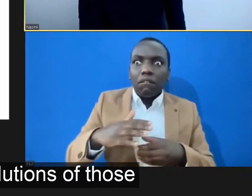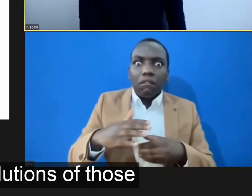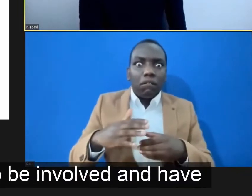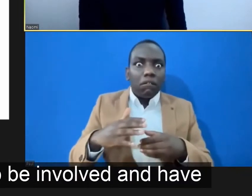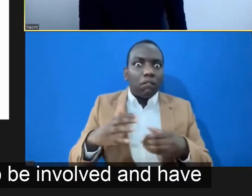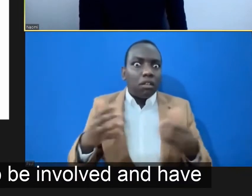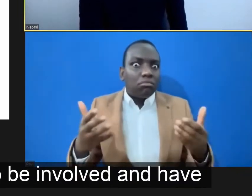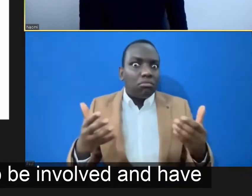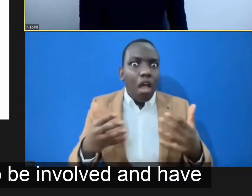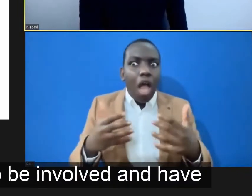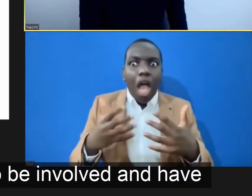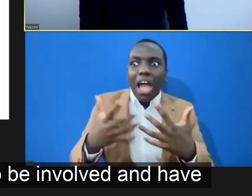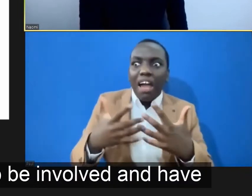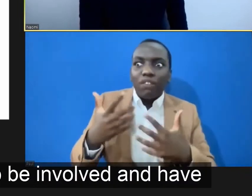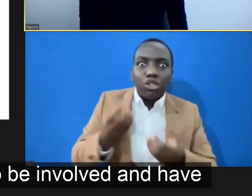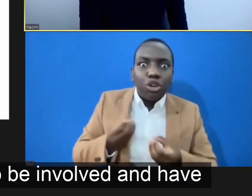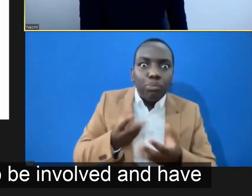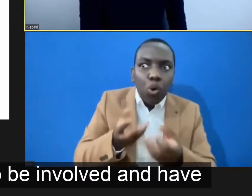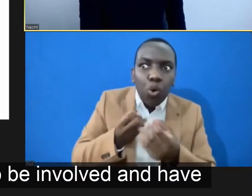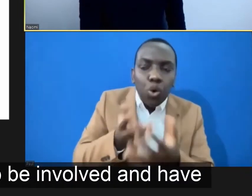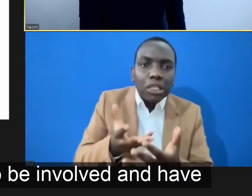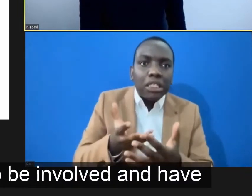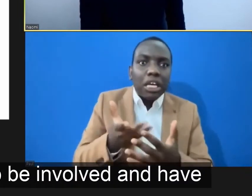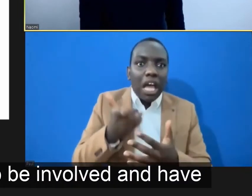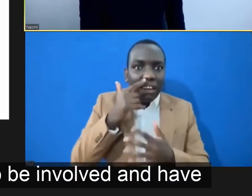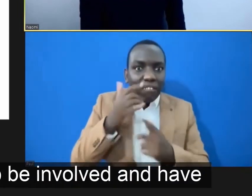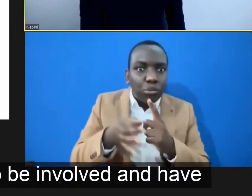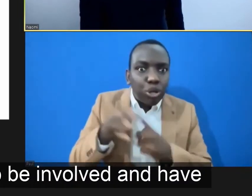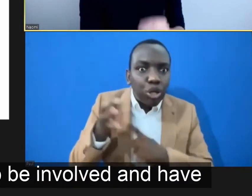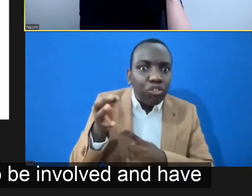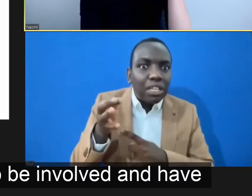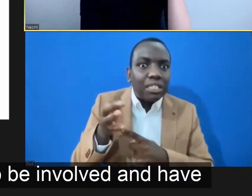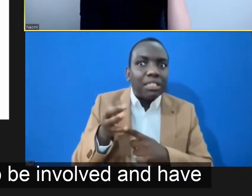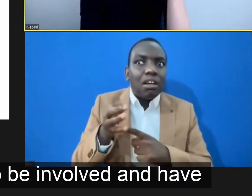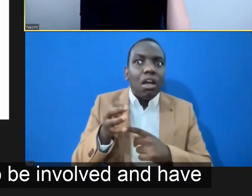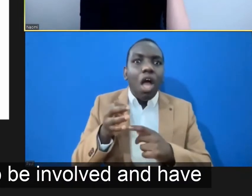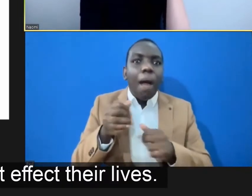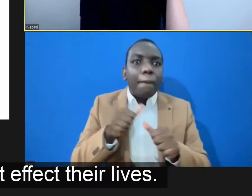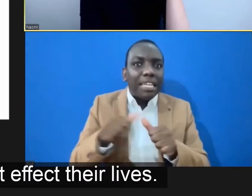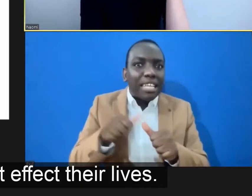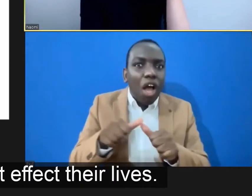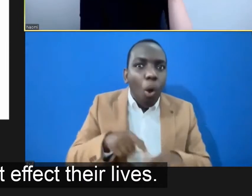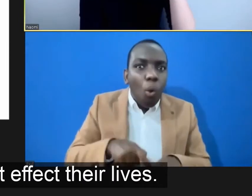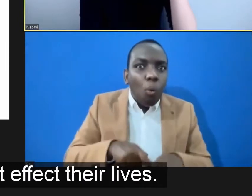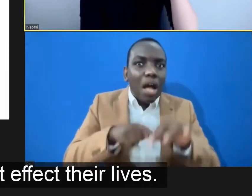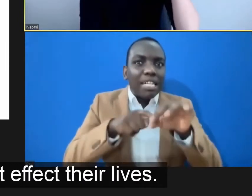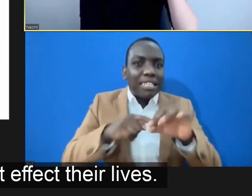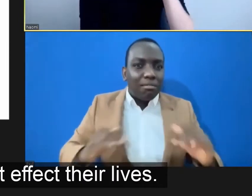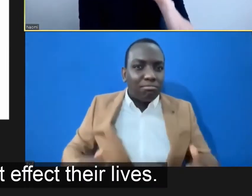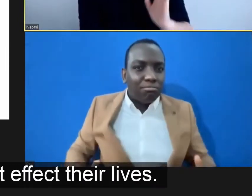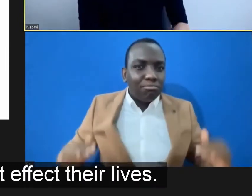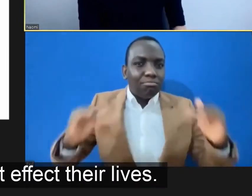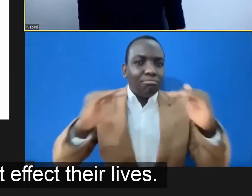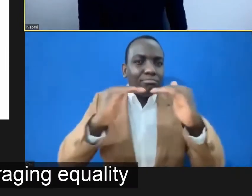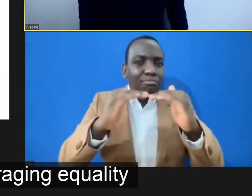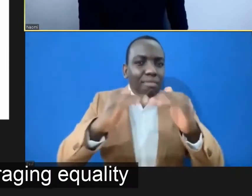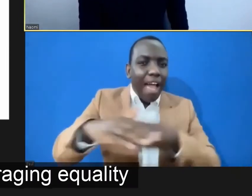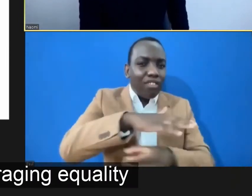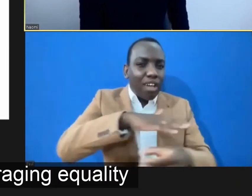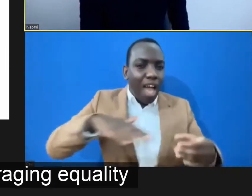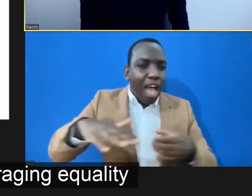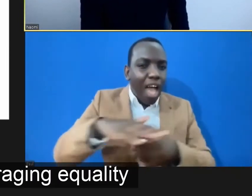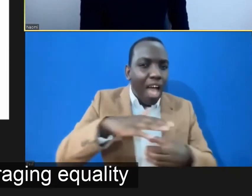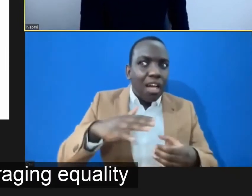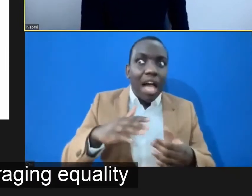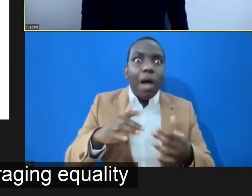those. It encourages residents to be involved and have an input in things that affect their lives.